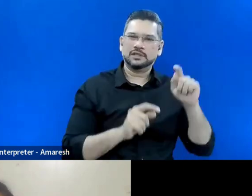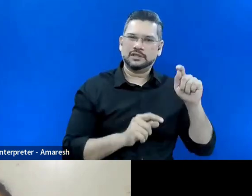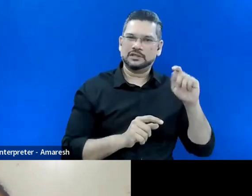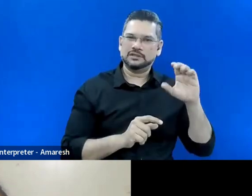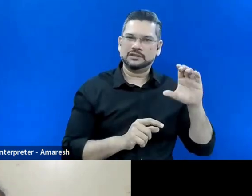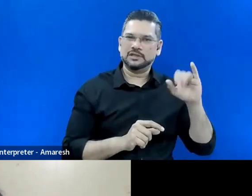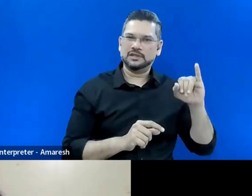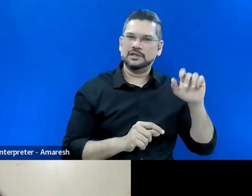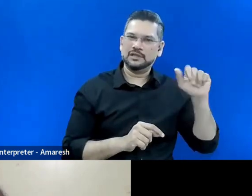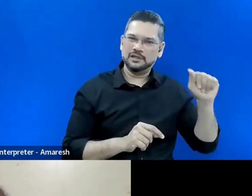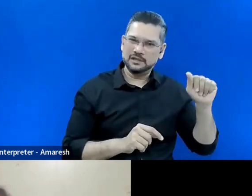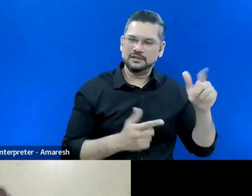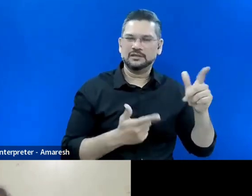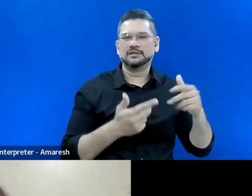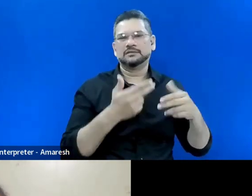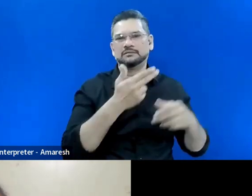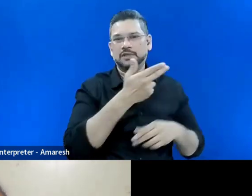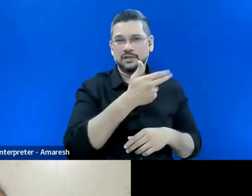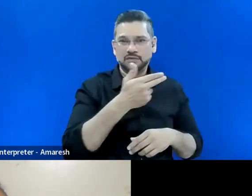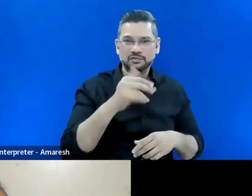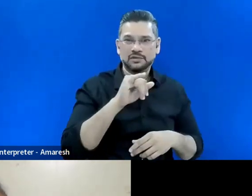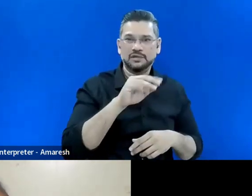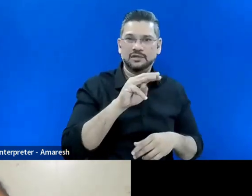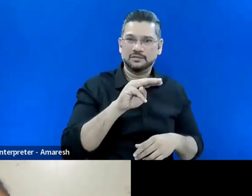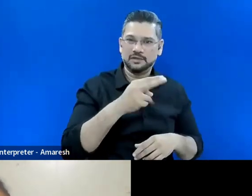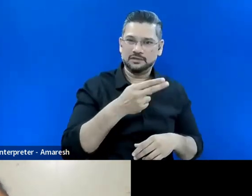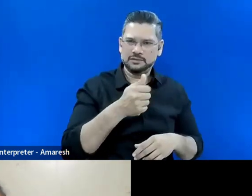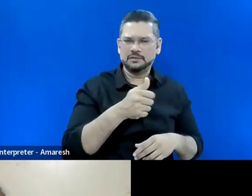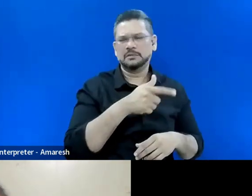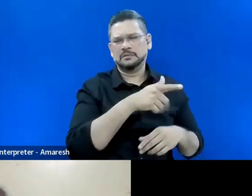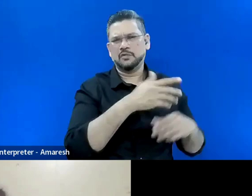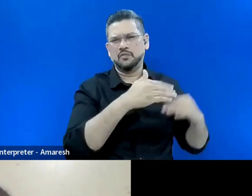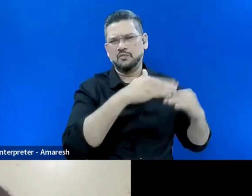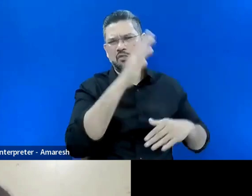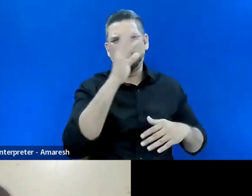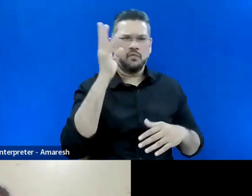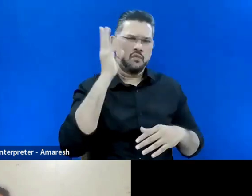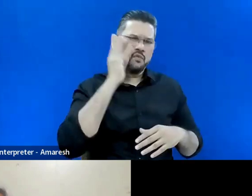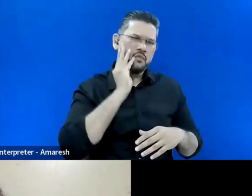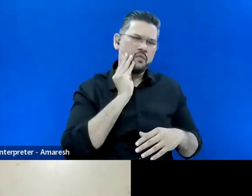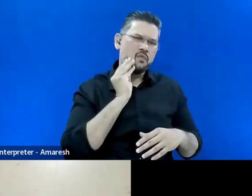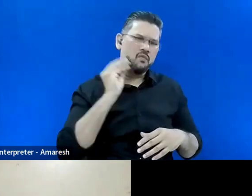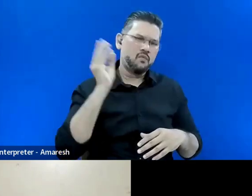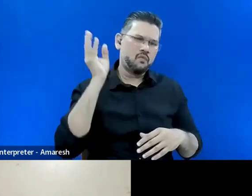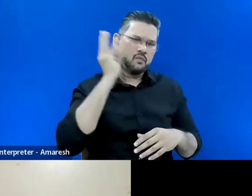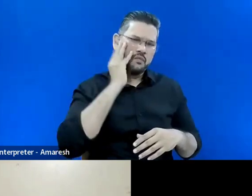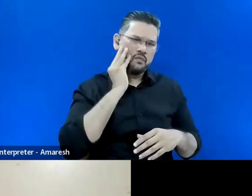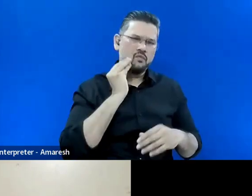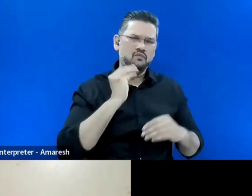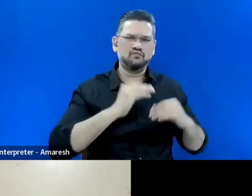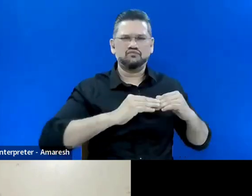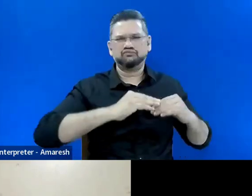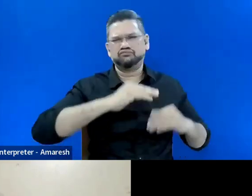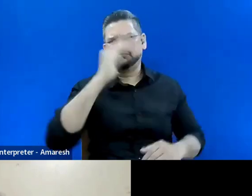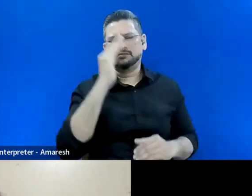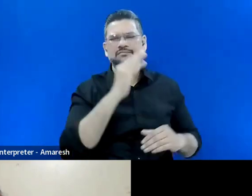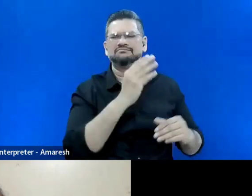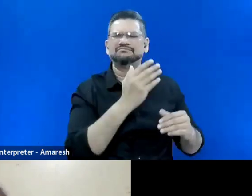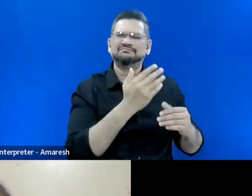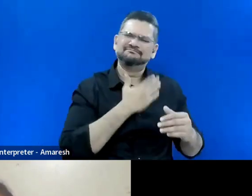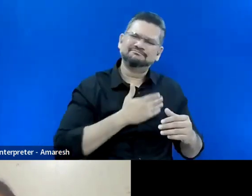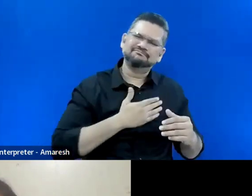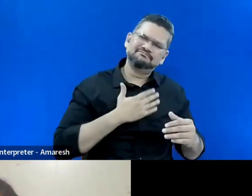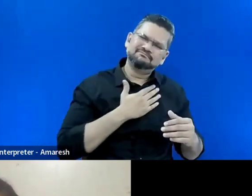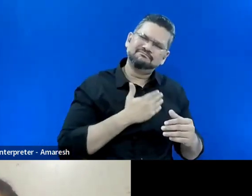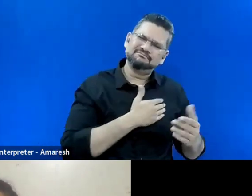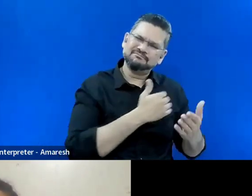I've been part of this movement for a while, and I've seen how much experienced you are. Please help PSA advocate, you know, to